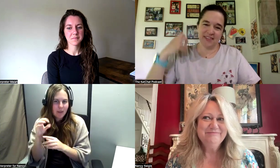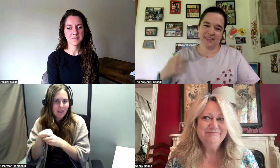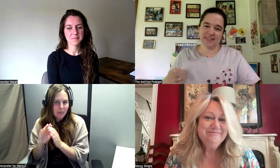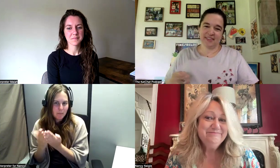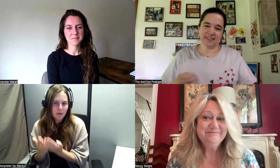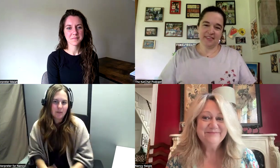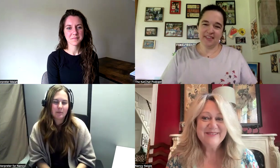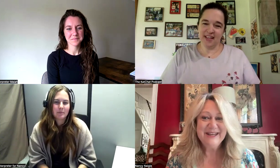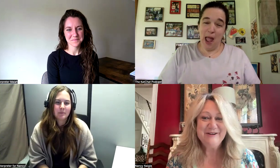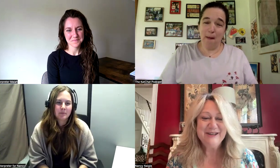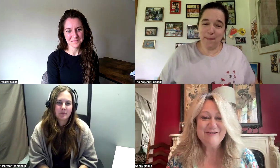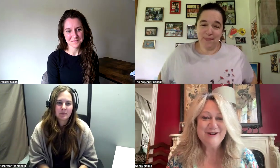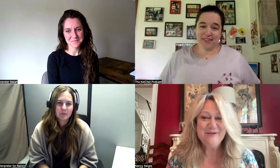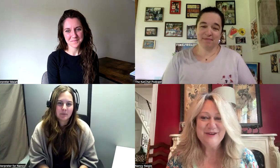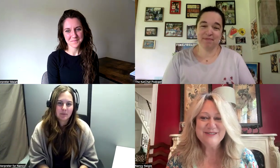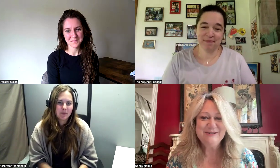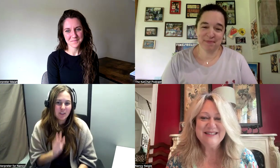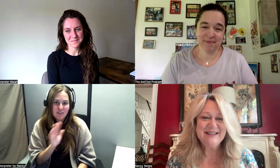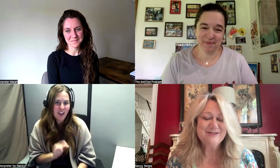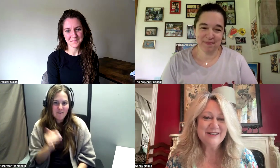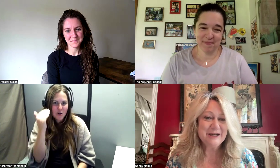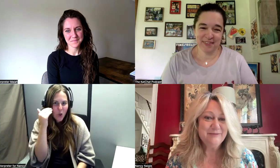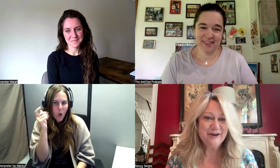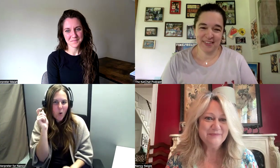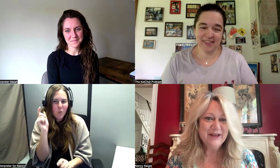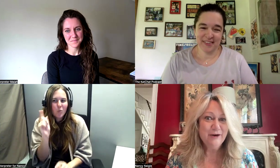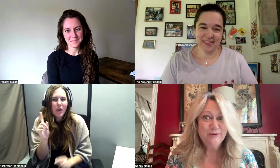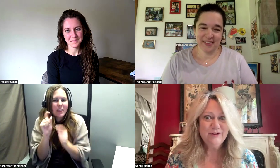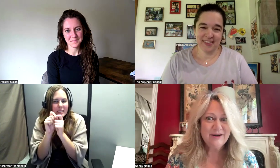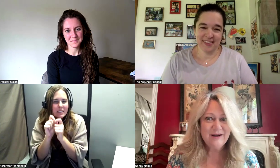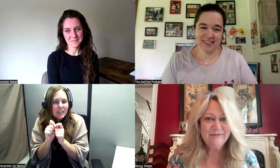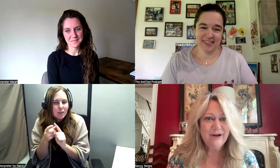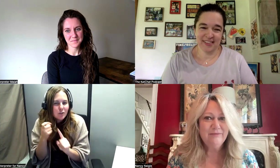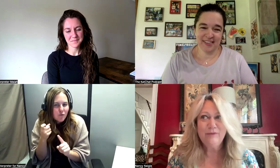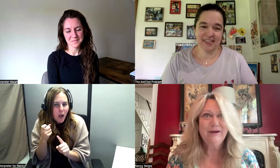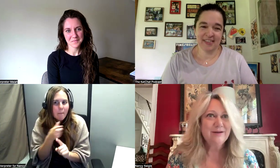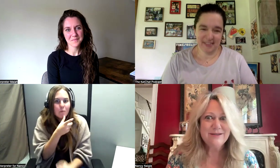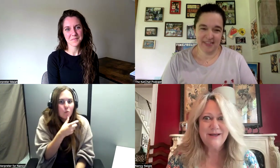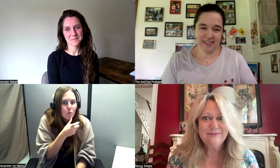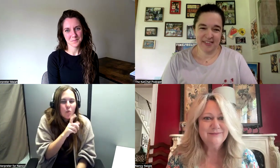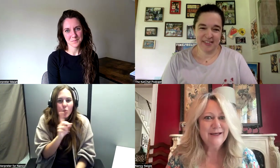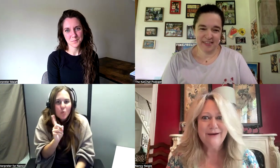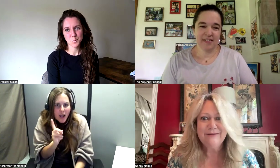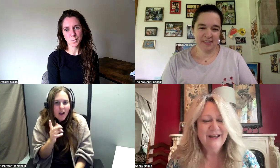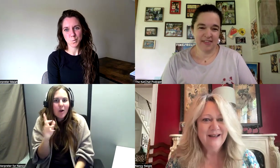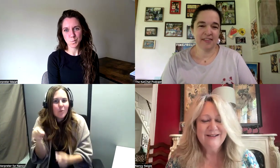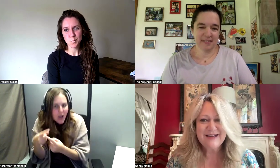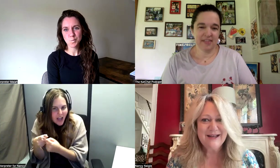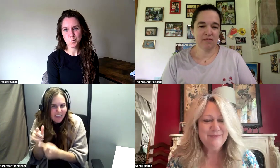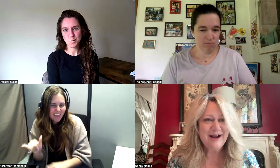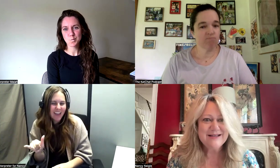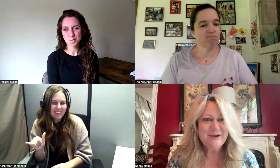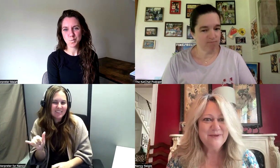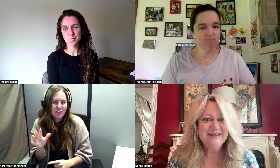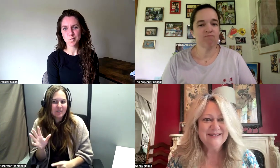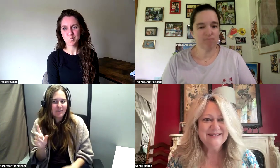um you never know where those little details are going to come from, who they're going to come from, where you're going to see them. You just got to